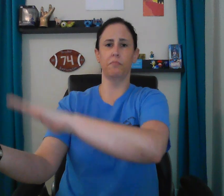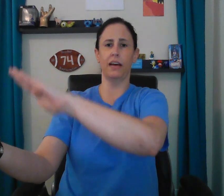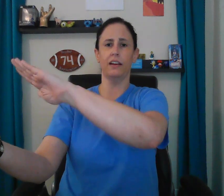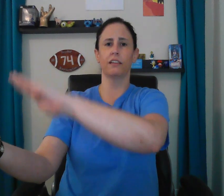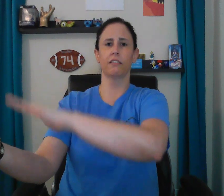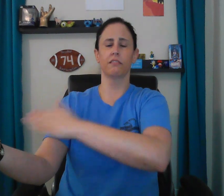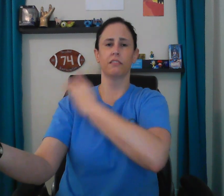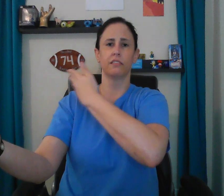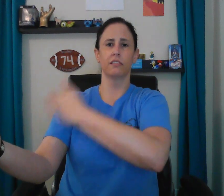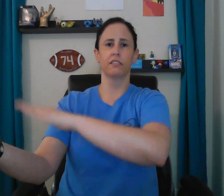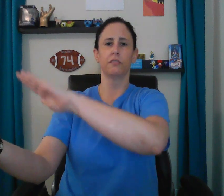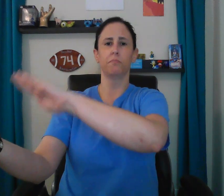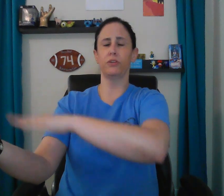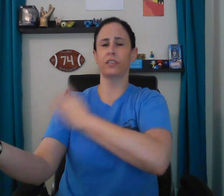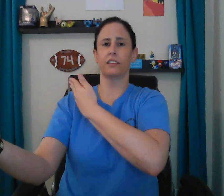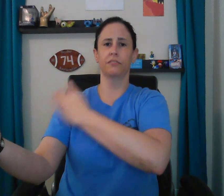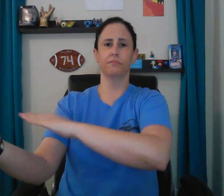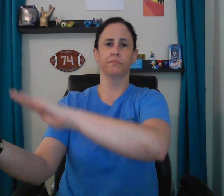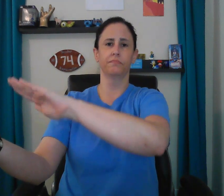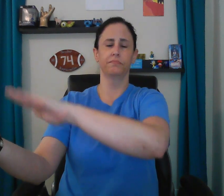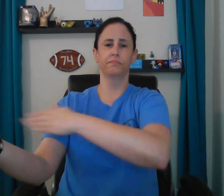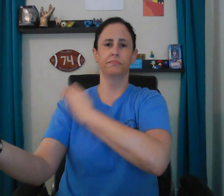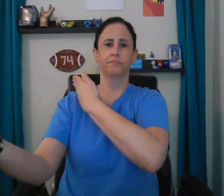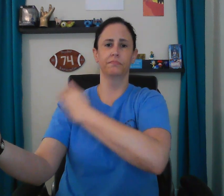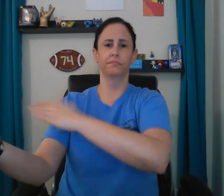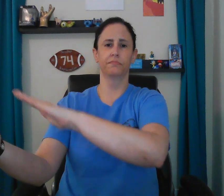back. Music.